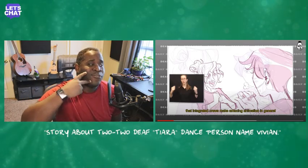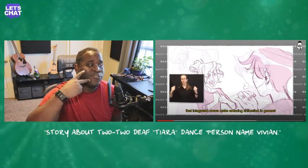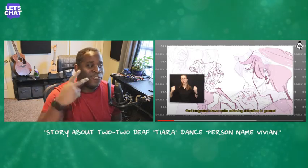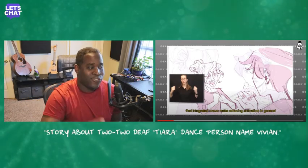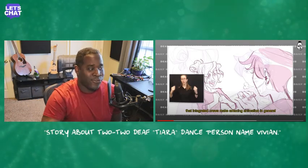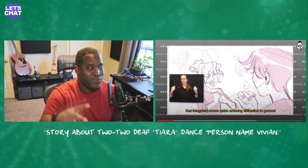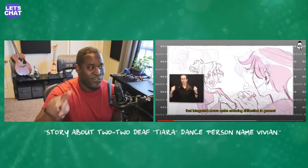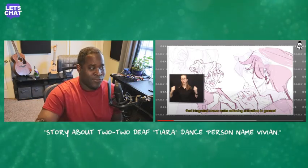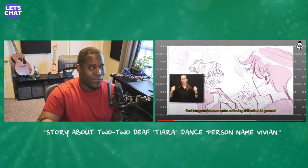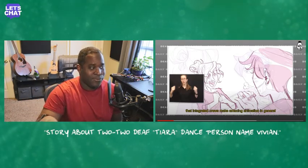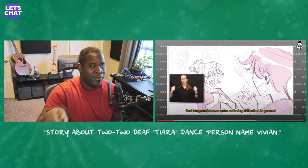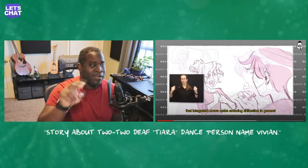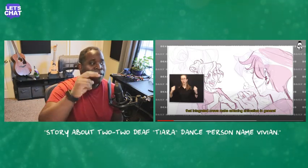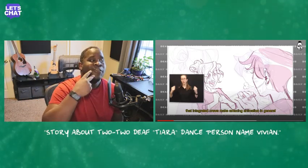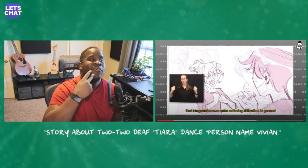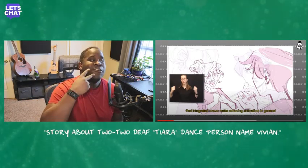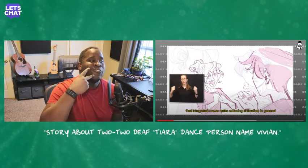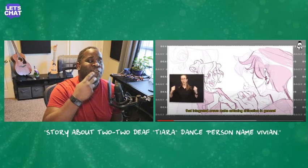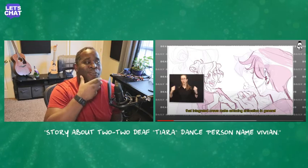thought 2-2.